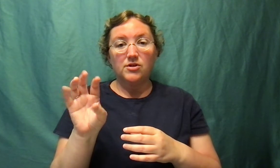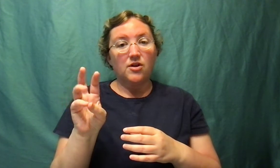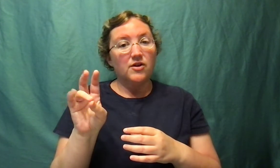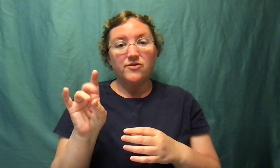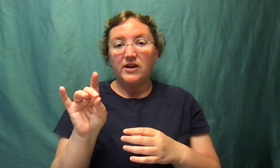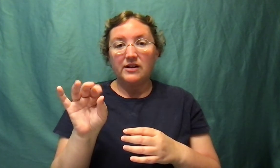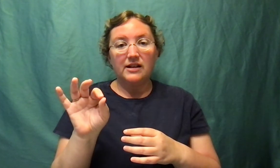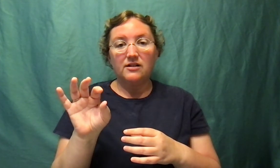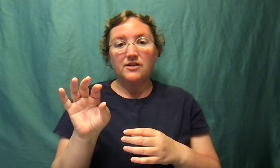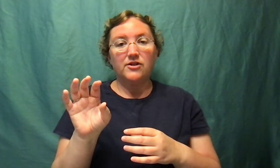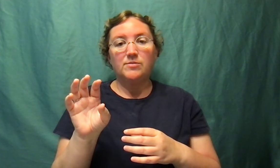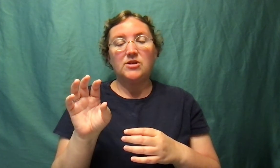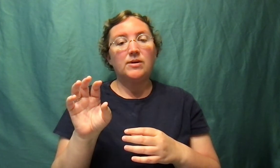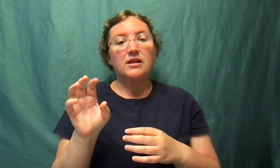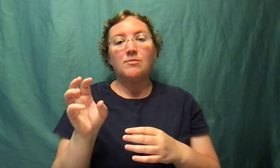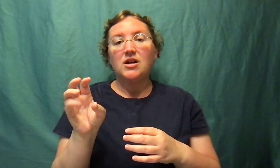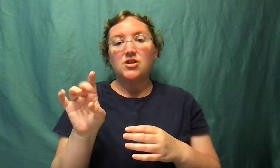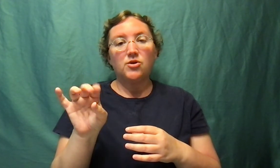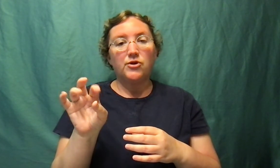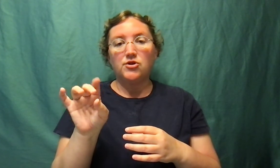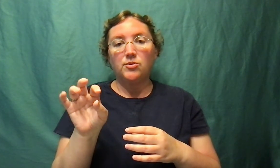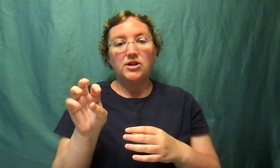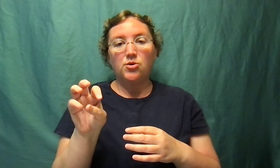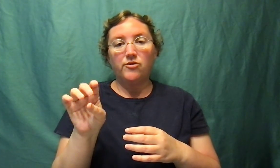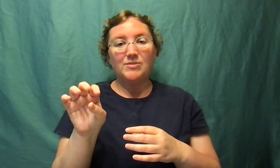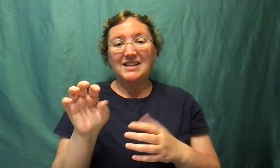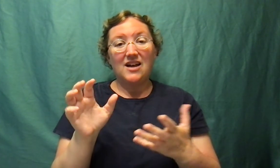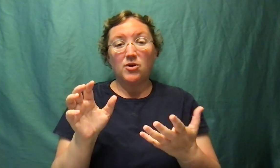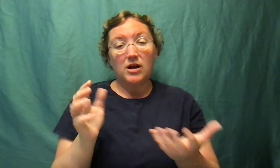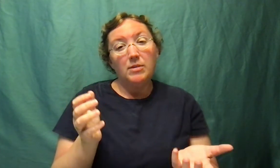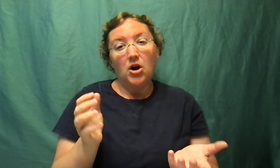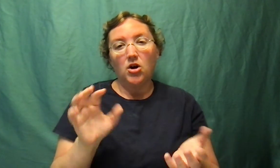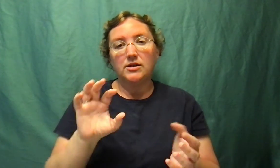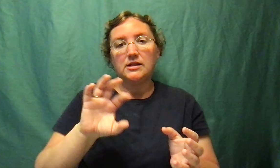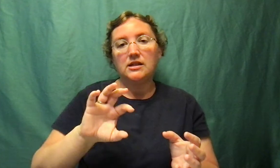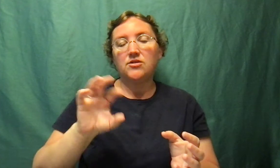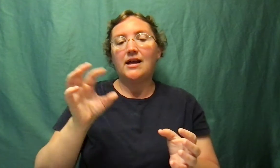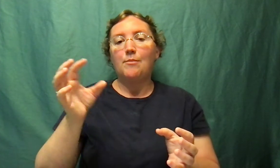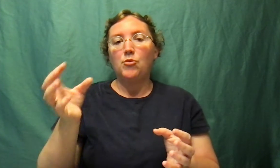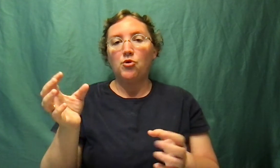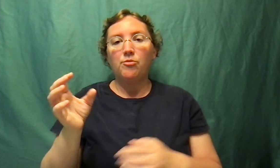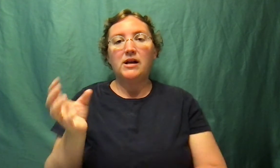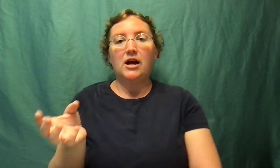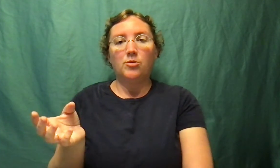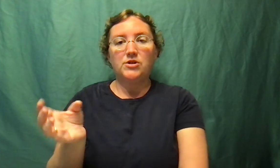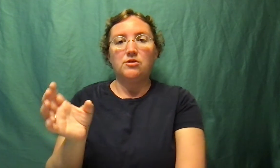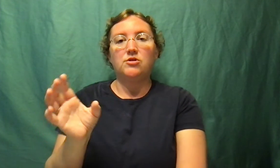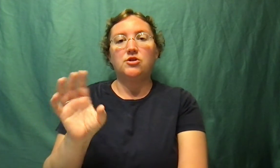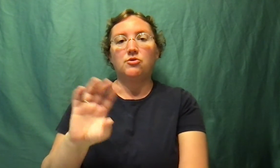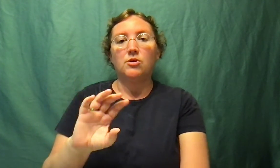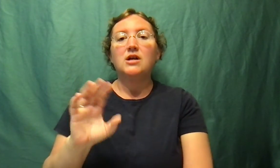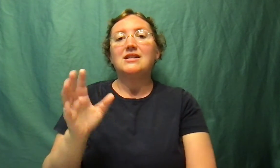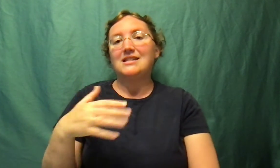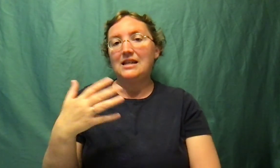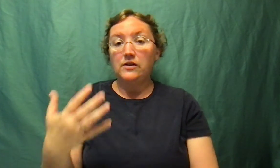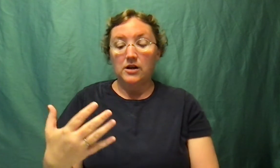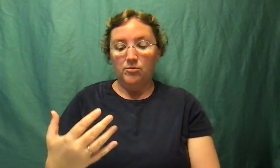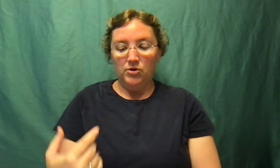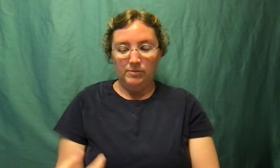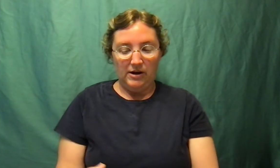there's very little difference between them. So if you're doing two of them together, it can be hard to see. So that movement helps you to see the numbers better.